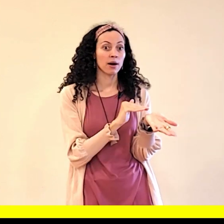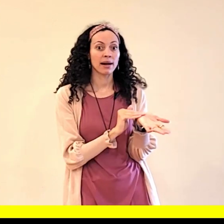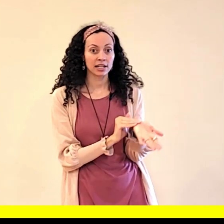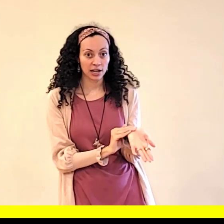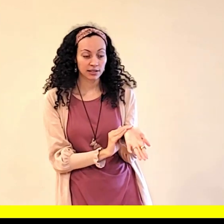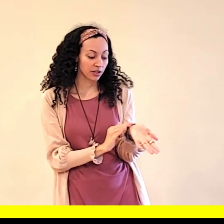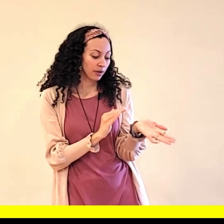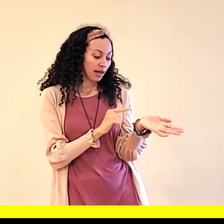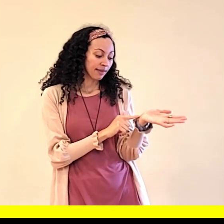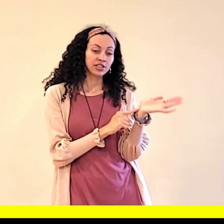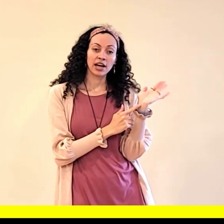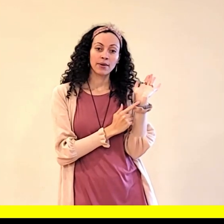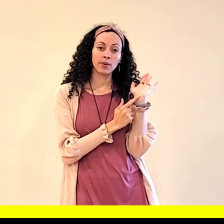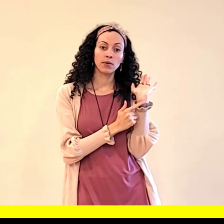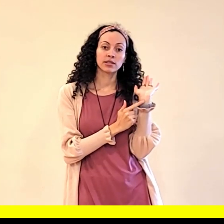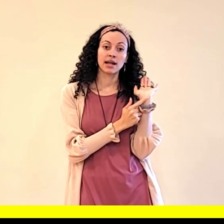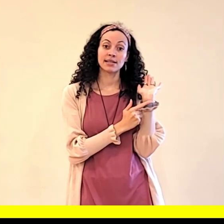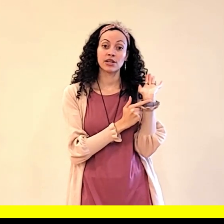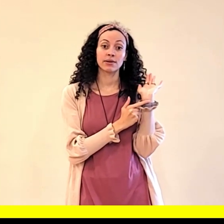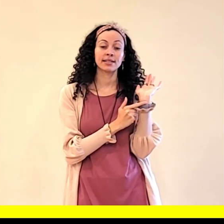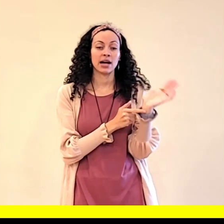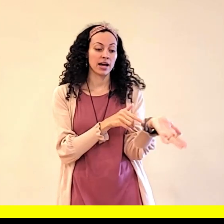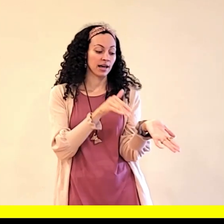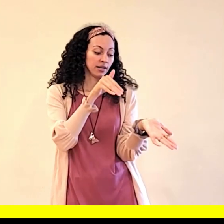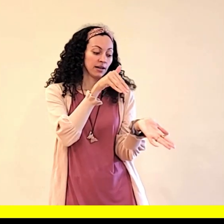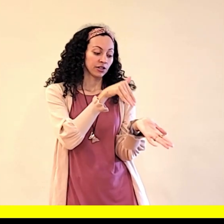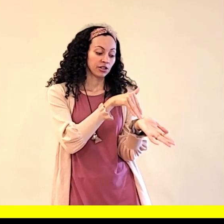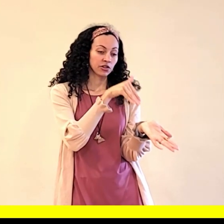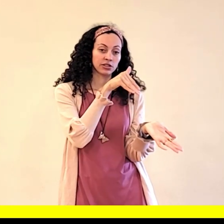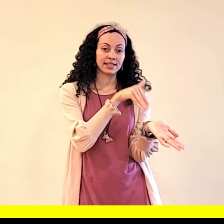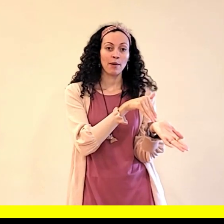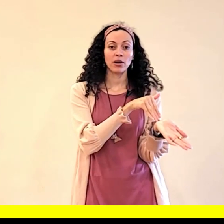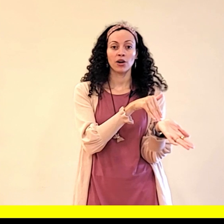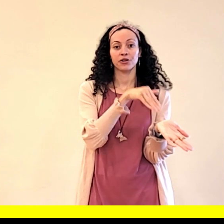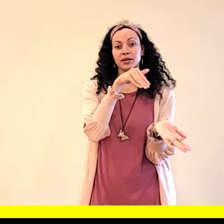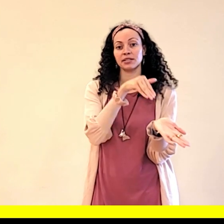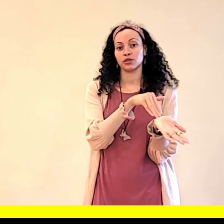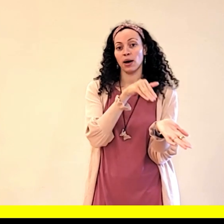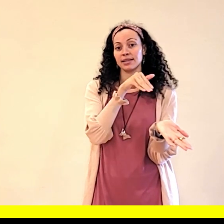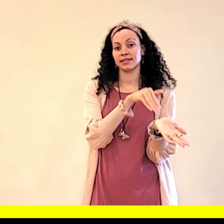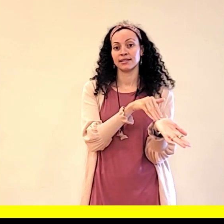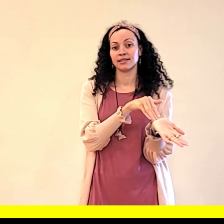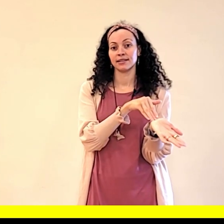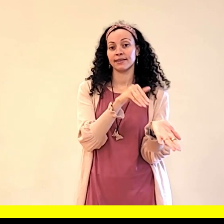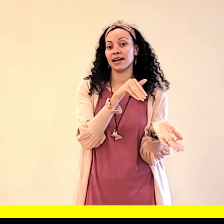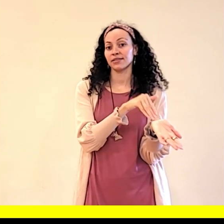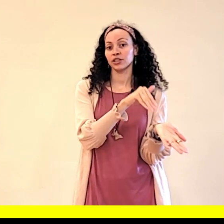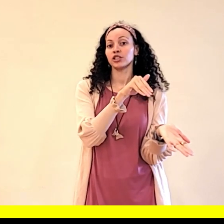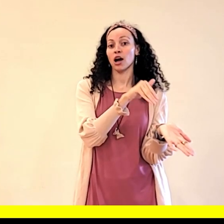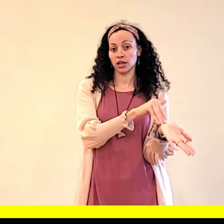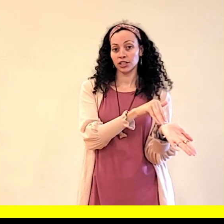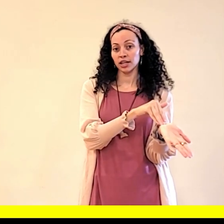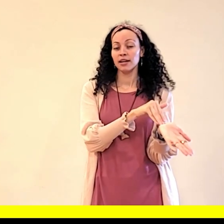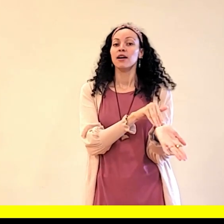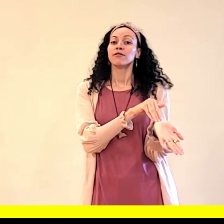or a paramedic checks you, they check your pulse, and that's in your wrist area. So you're just going to tap it on your wrist twice. That's